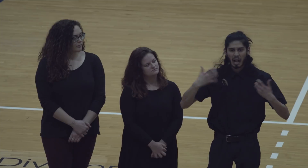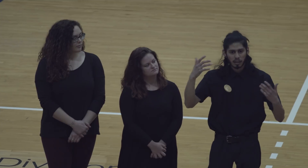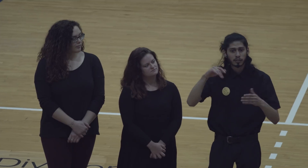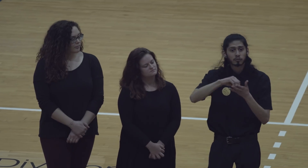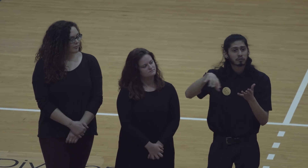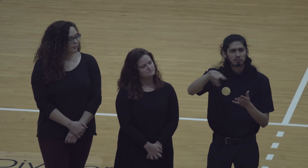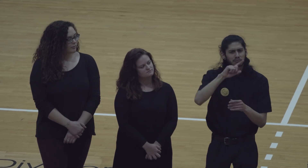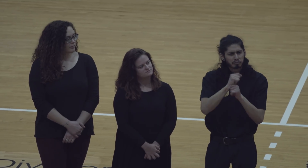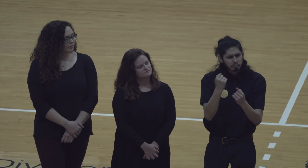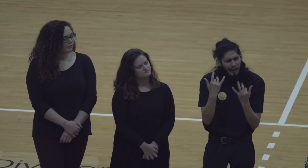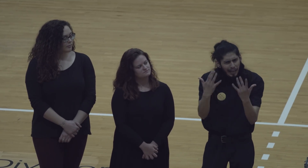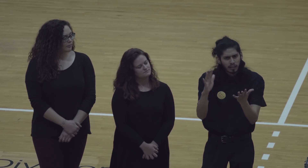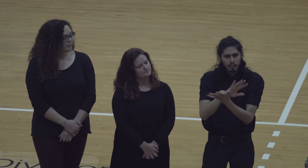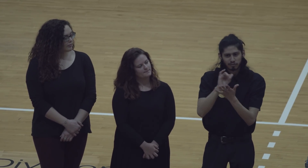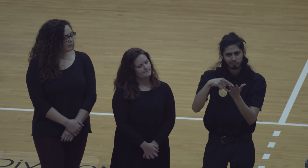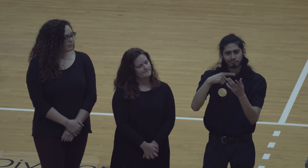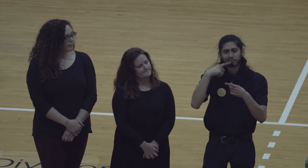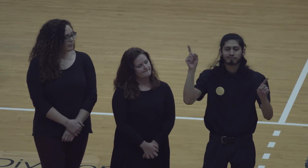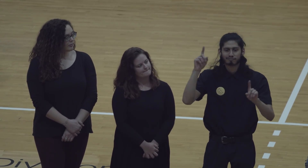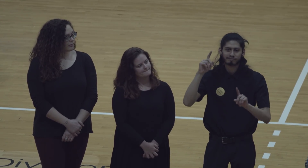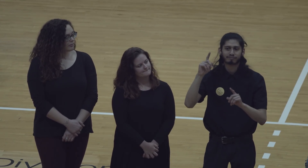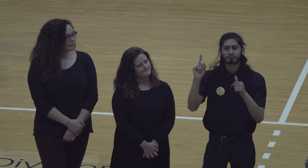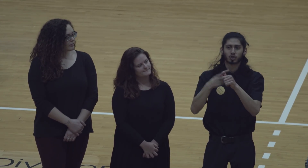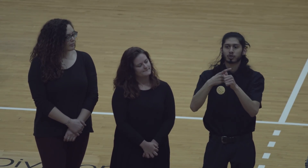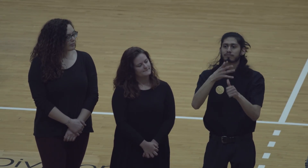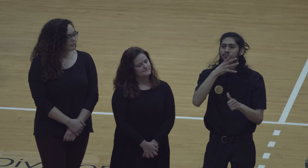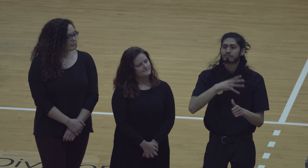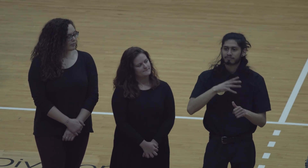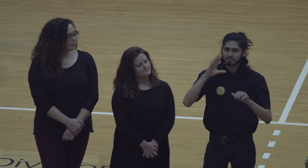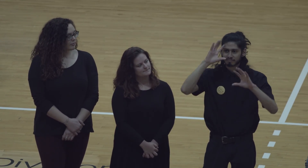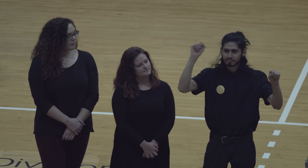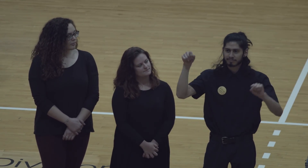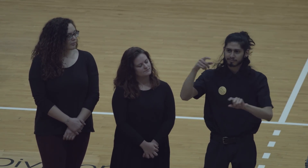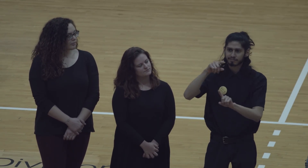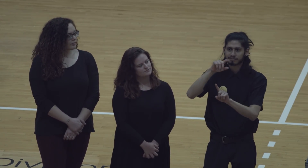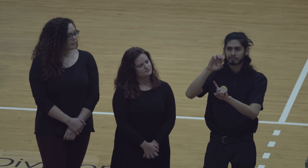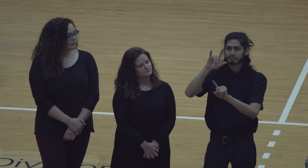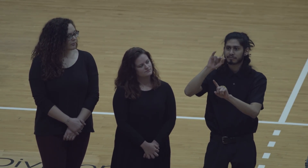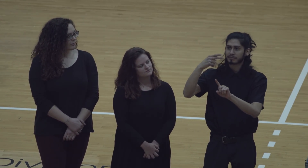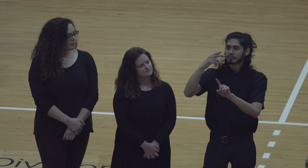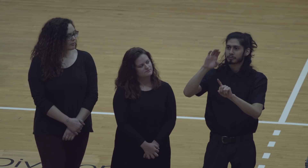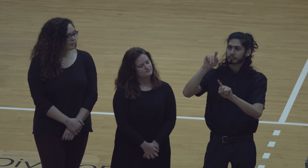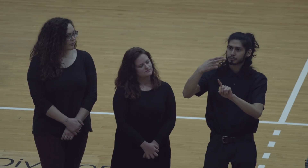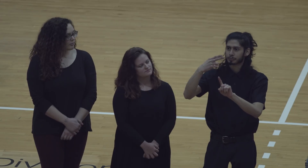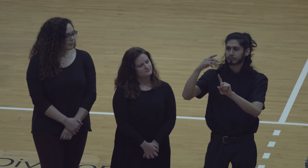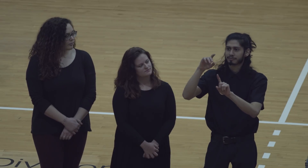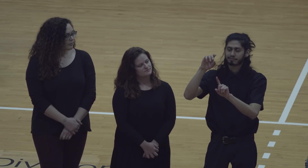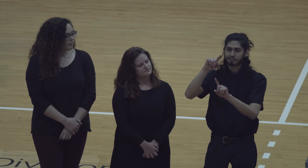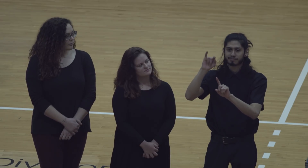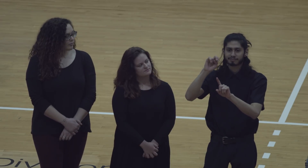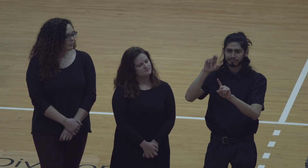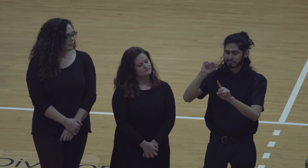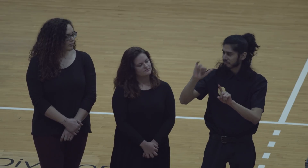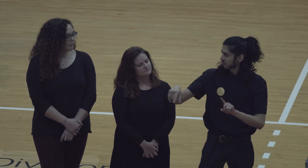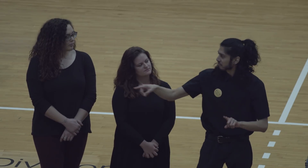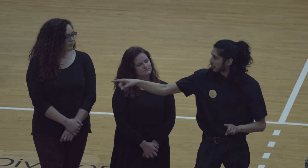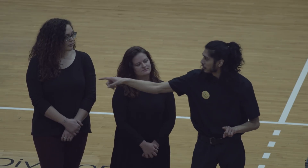see the pamphlets that everybody was carrying and the billboards announcing this selection of the first woman president, Elizabeth